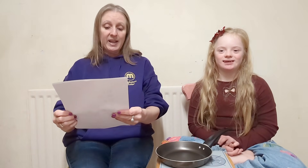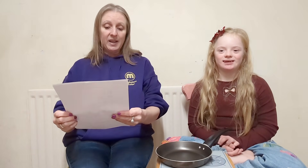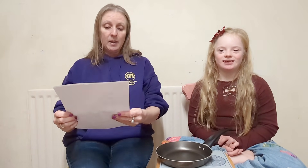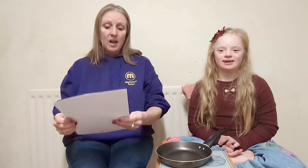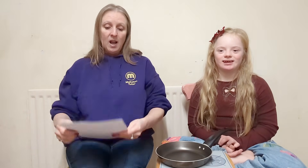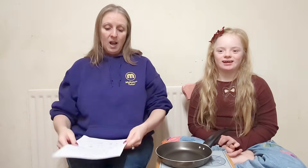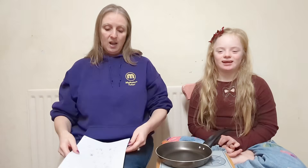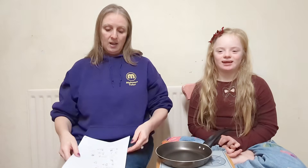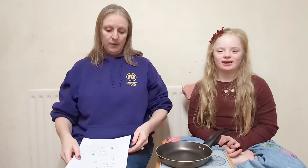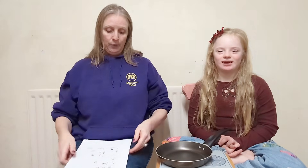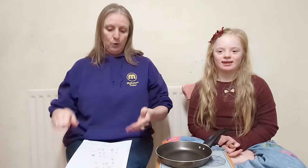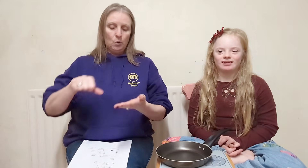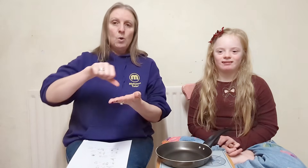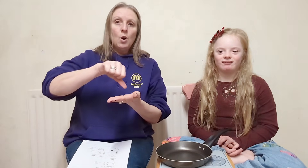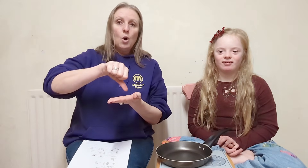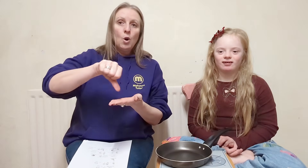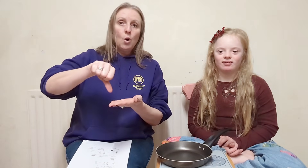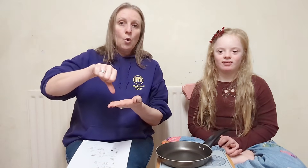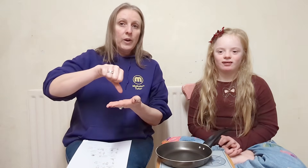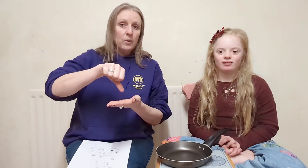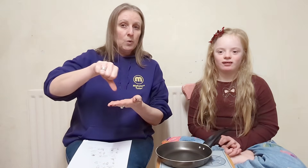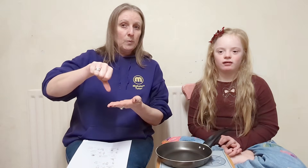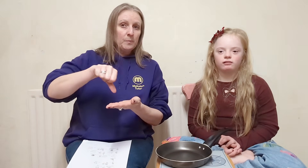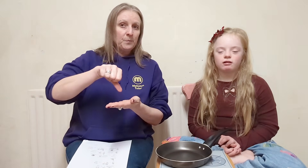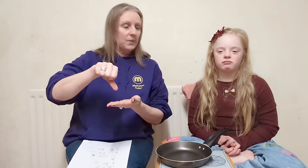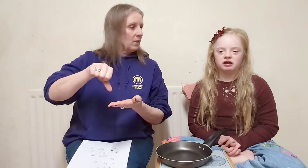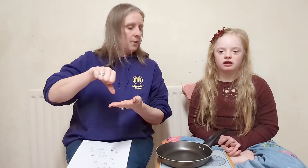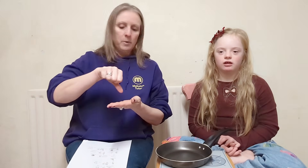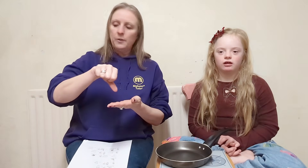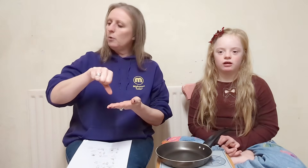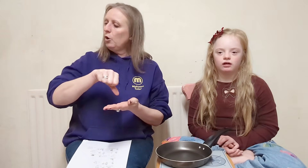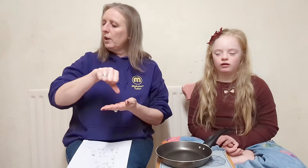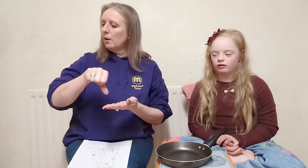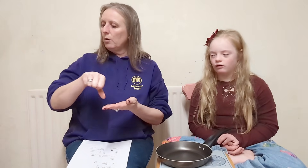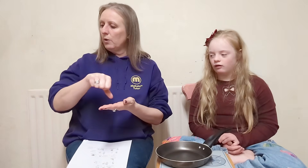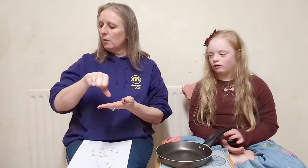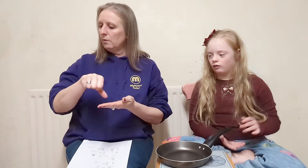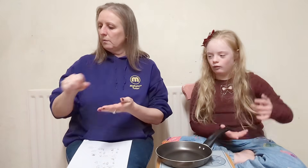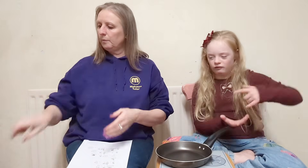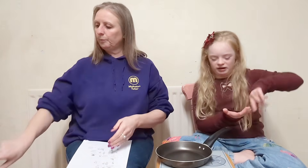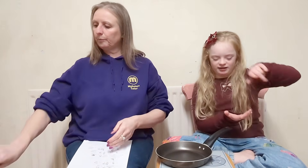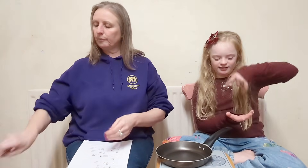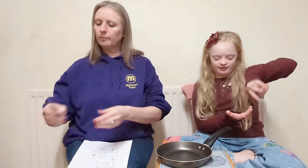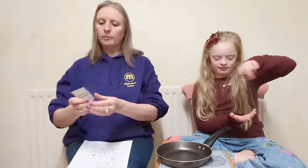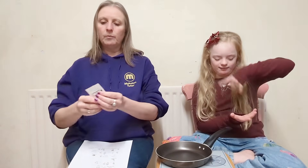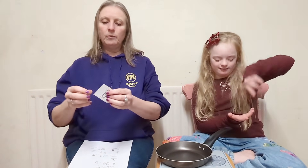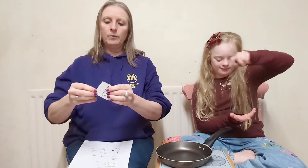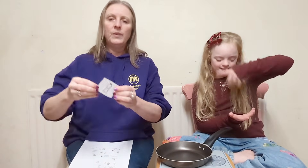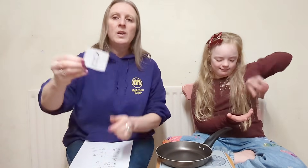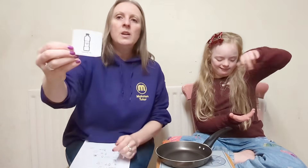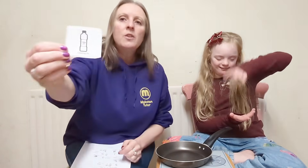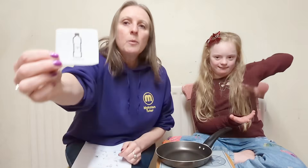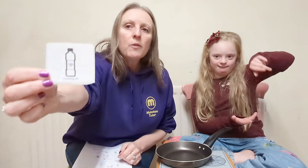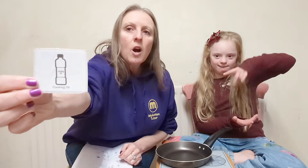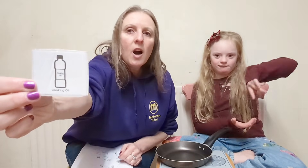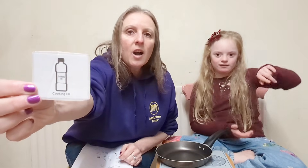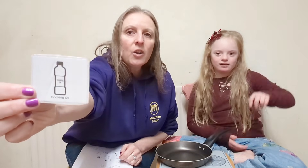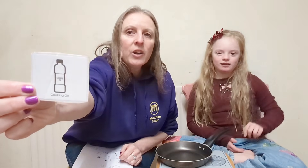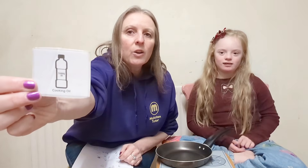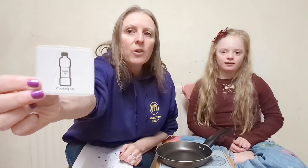in a little oil. Lovely. Okay, so we need some cooking oil. Oil. So we've got our cooking oil.